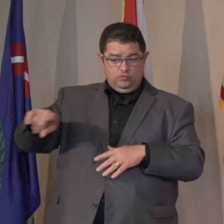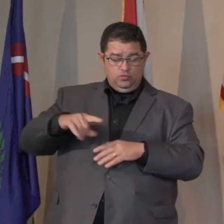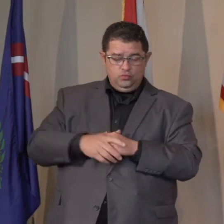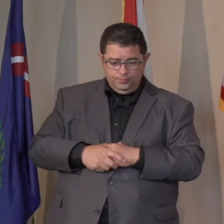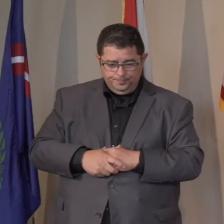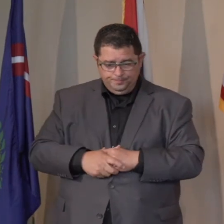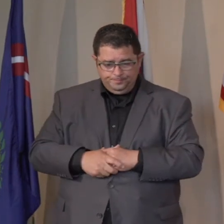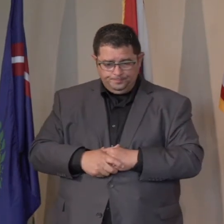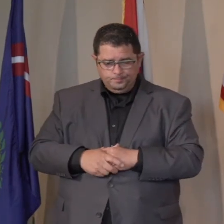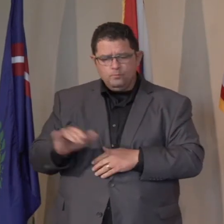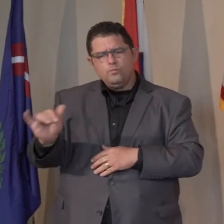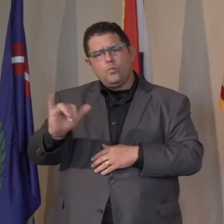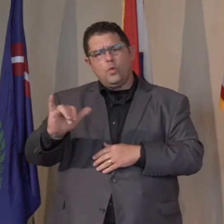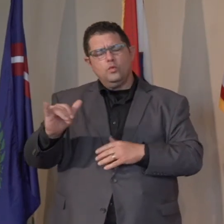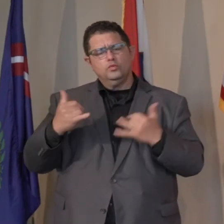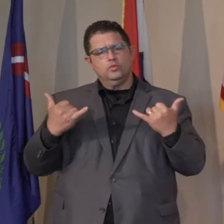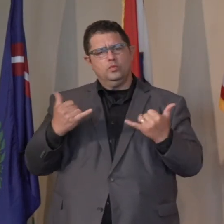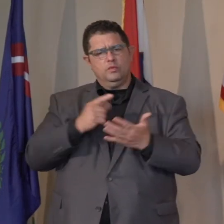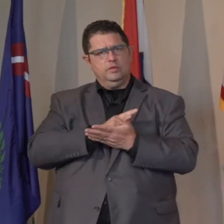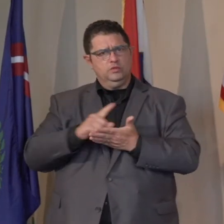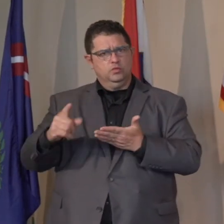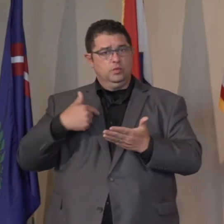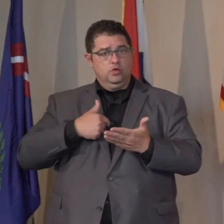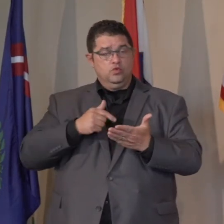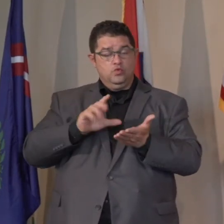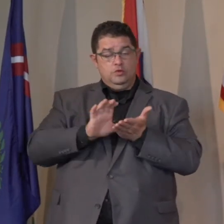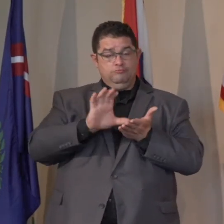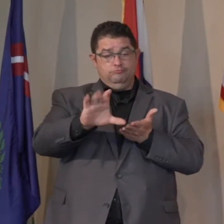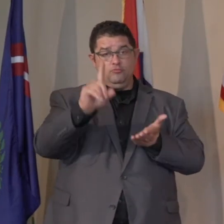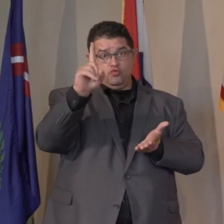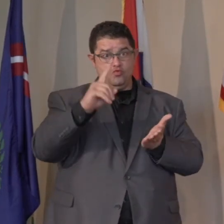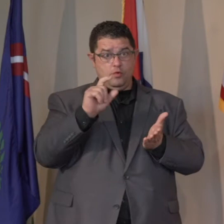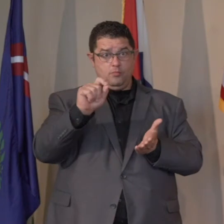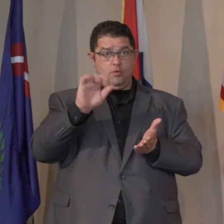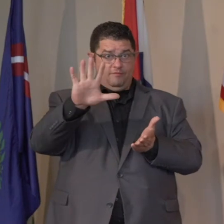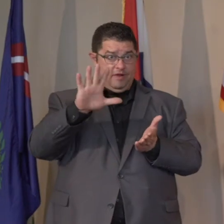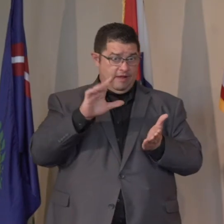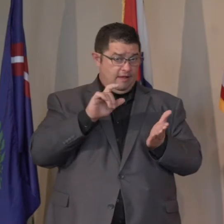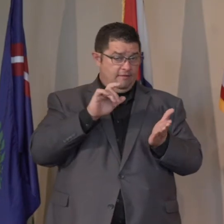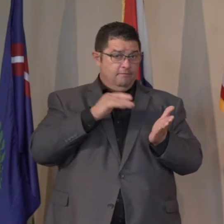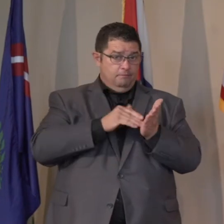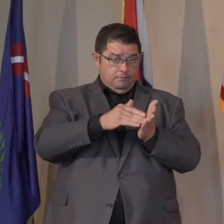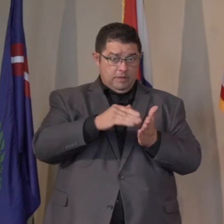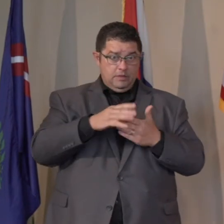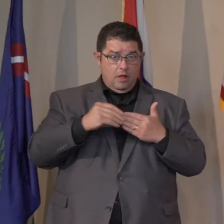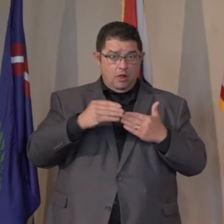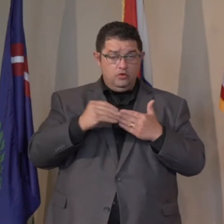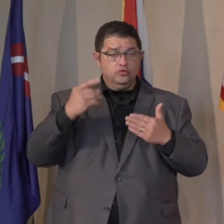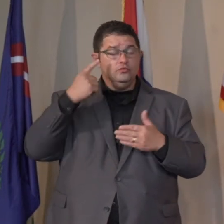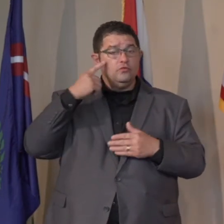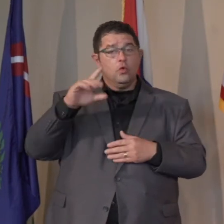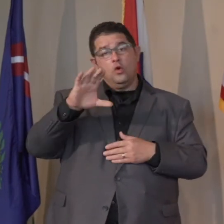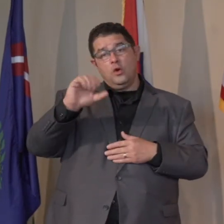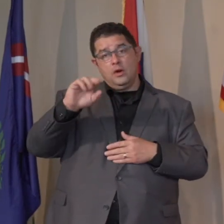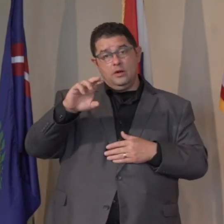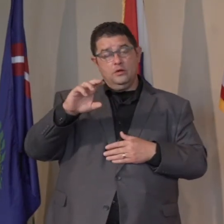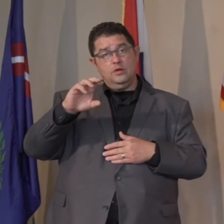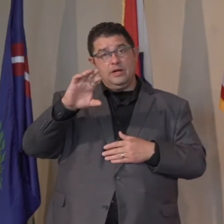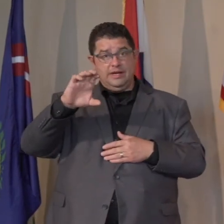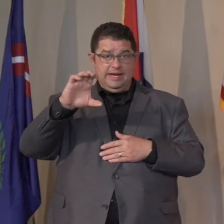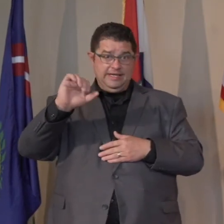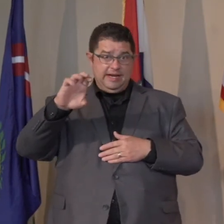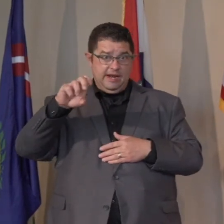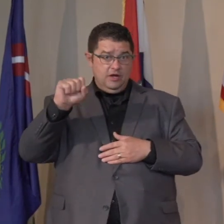Also this week, we awarded $1.5 million to CARE STL for them to